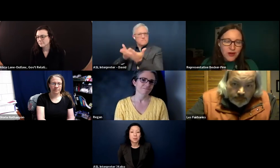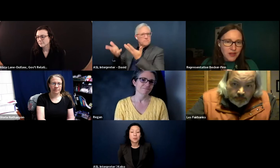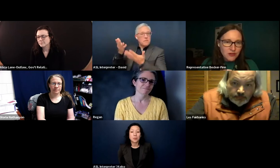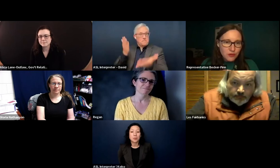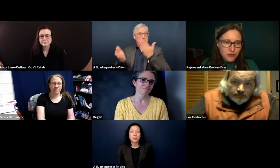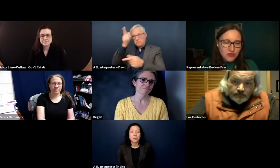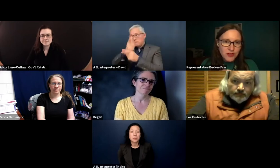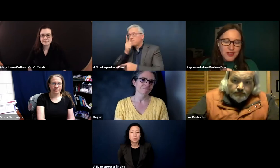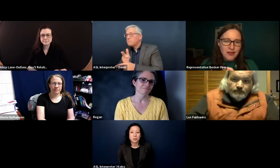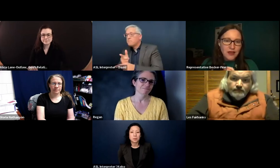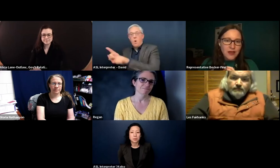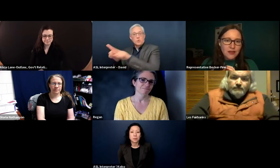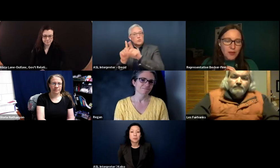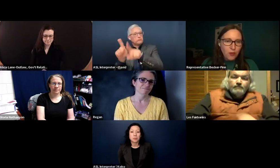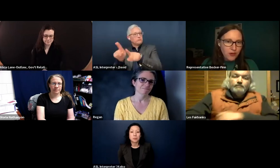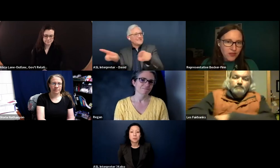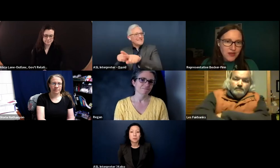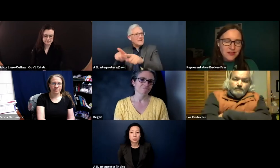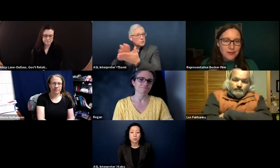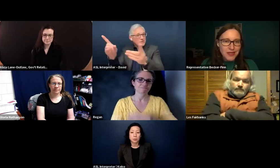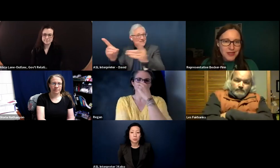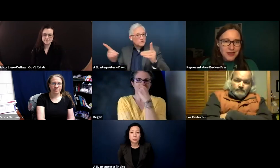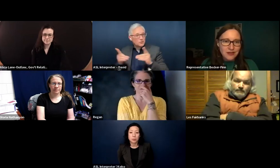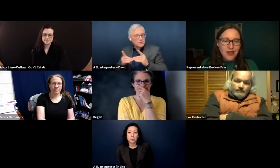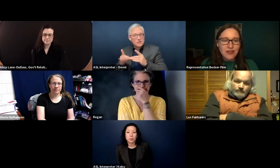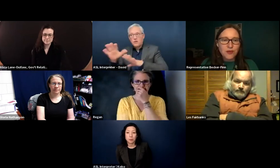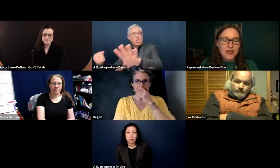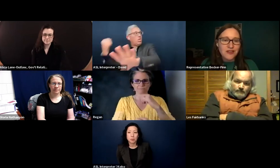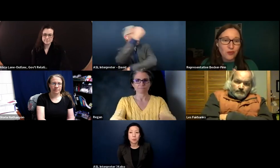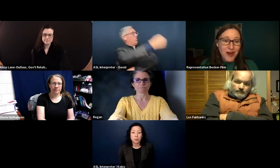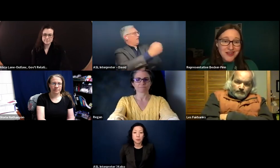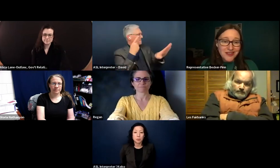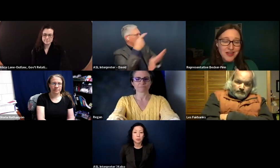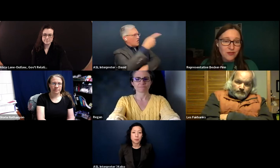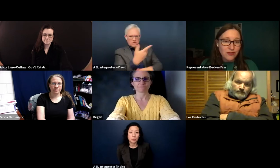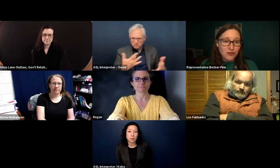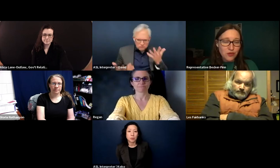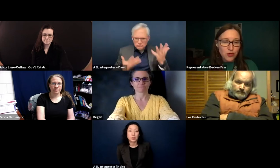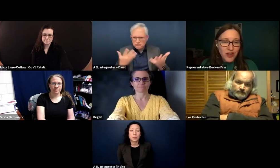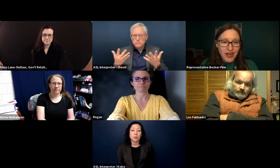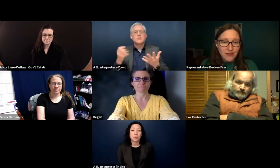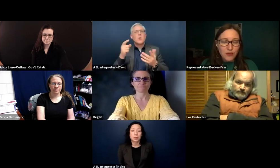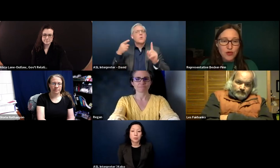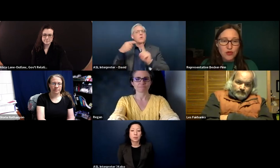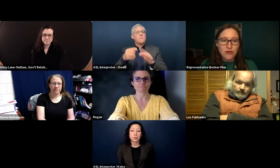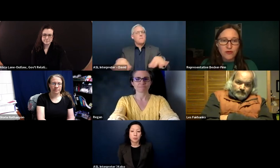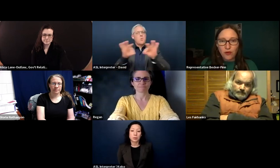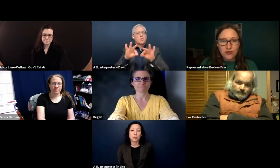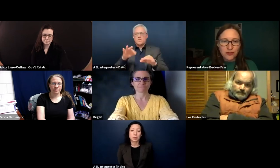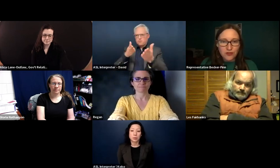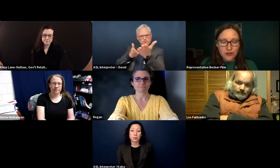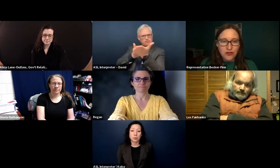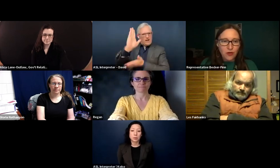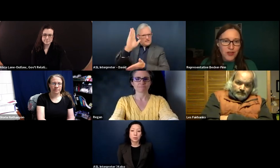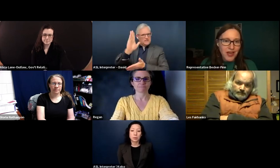siblings who are in that school district. And the important thing to me is that this really is a right that every student should have. And we shouldn't